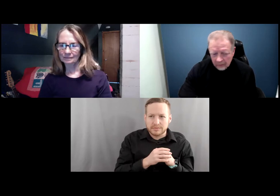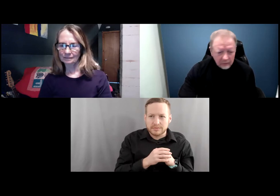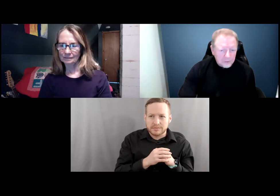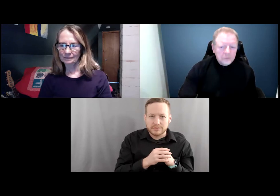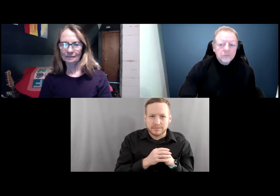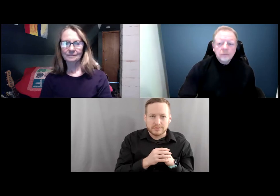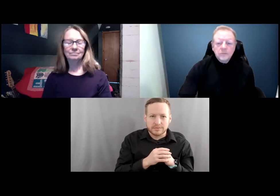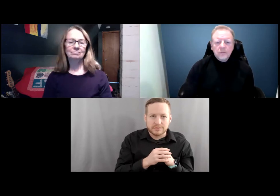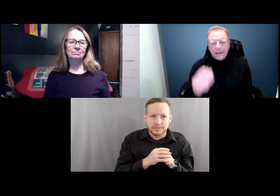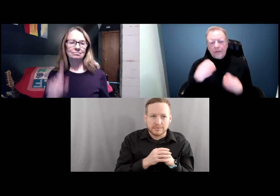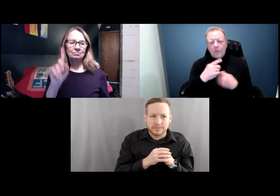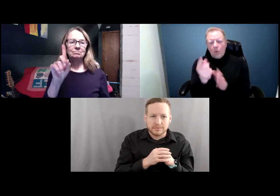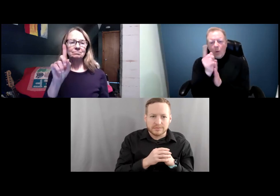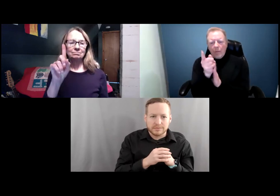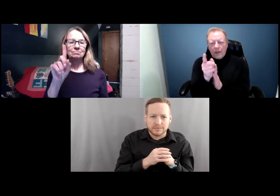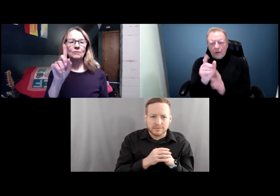Yes, give me one moment.